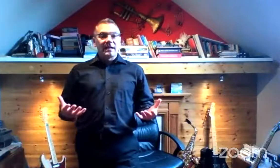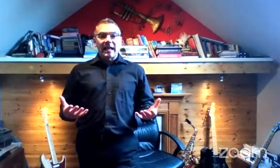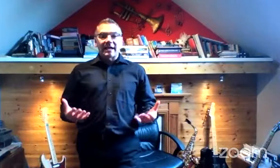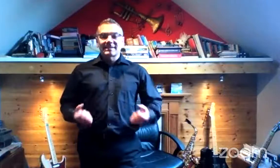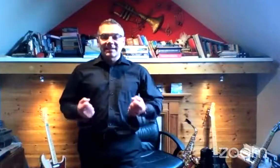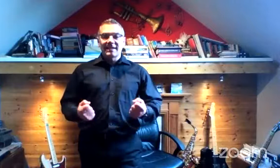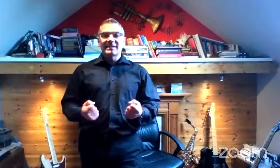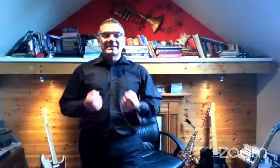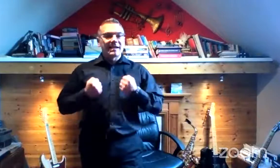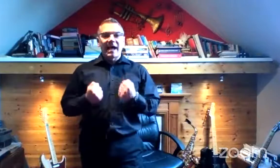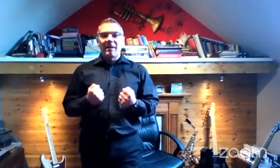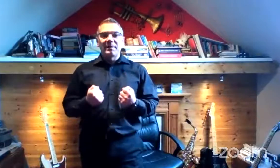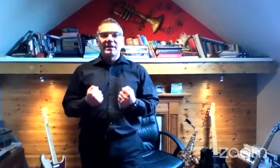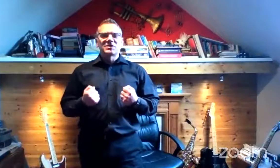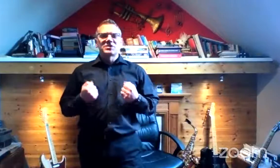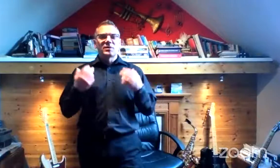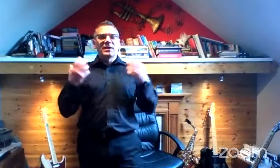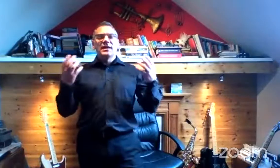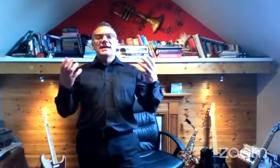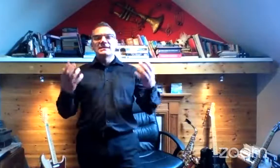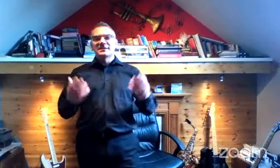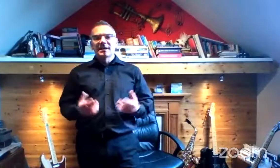feeling excited and happy and so elated